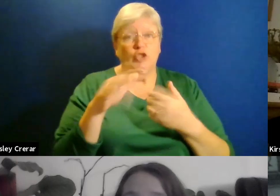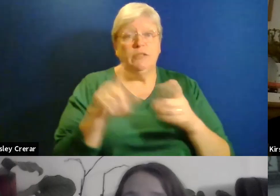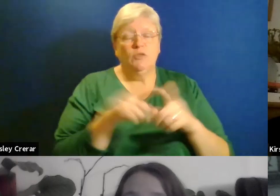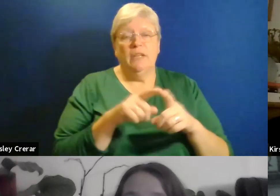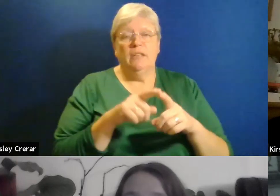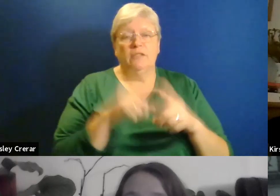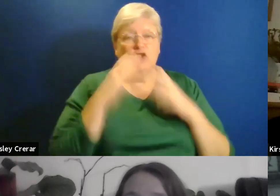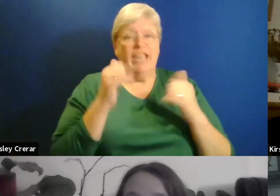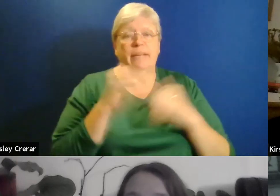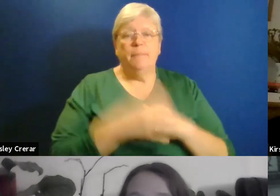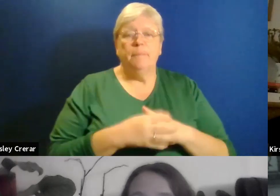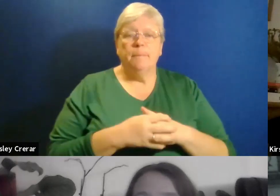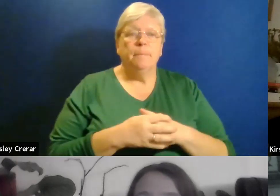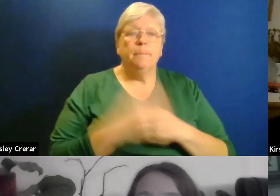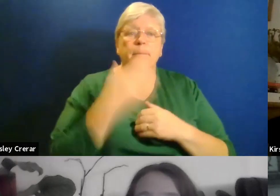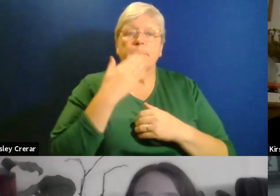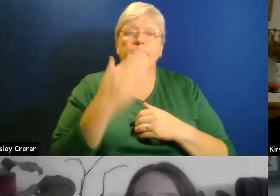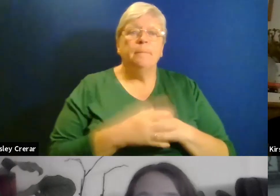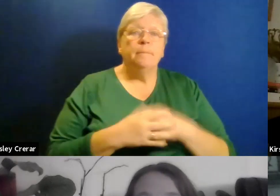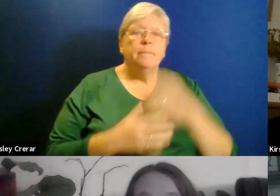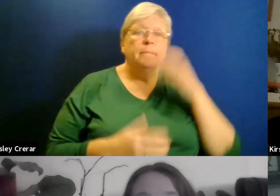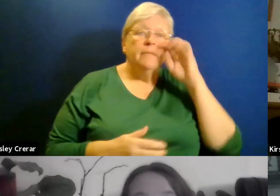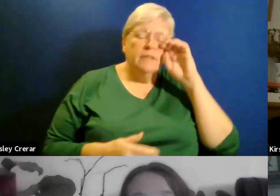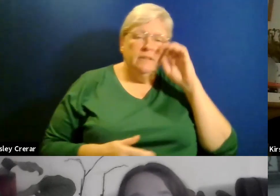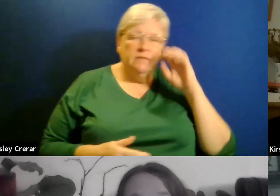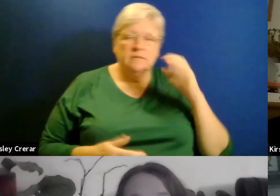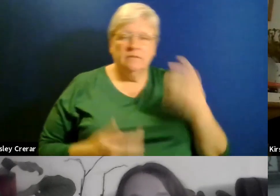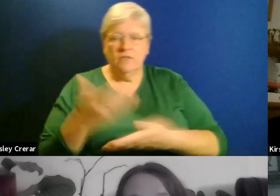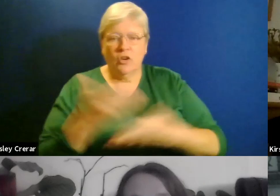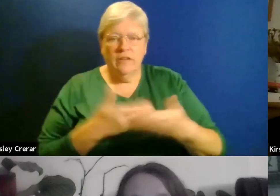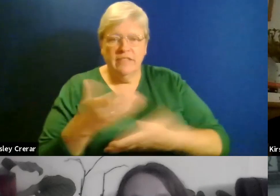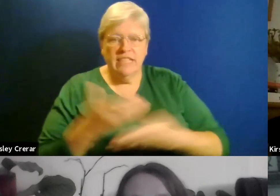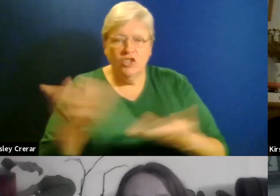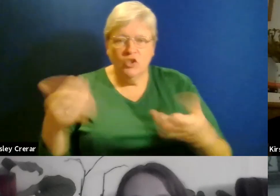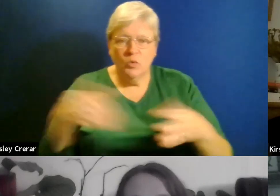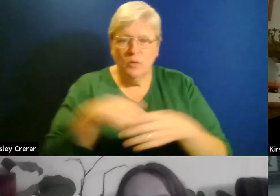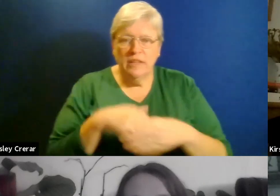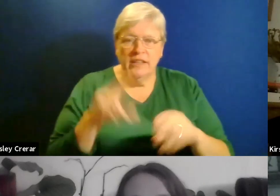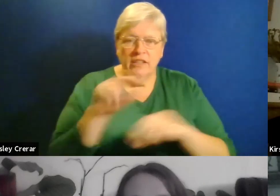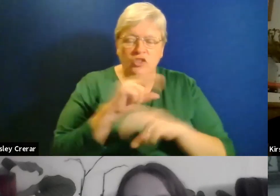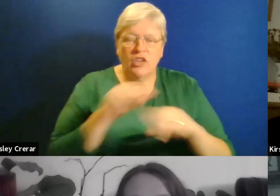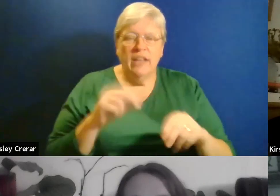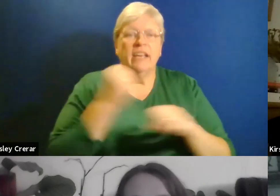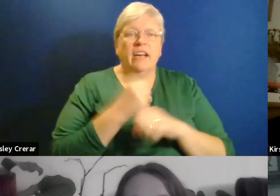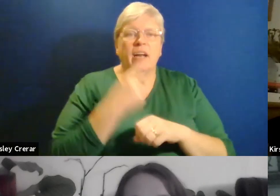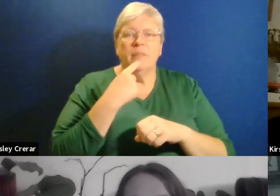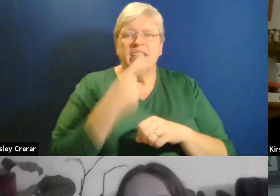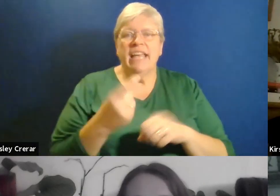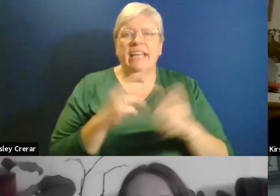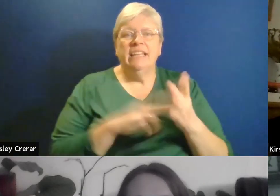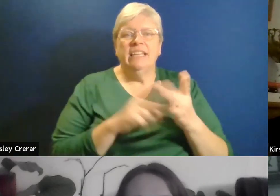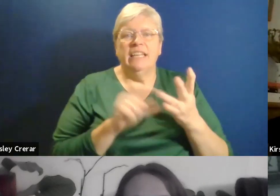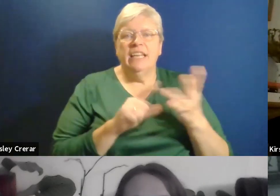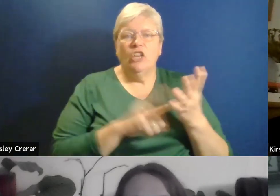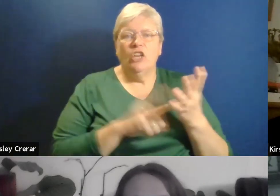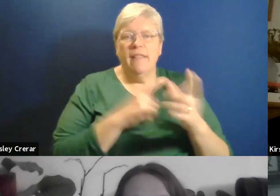us out. Thank you, Will. There's a whole conversation happening in the chat. So Gabrielle asked, Nicola, do you write in